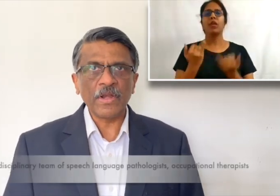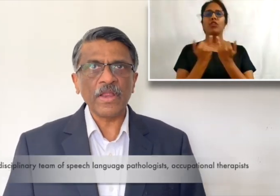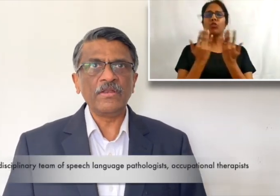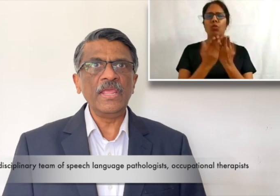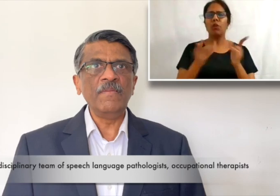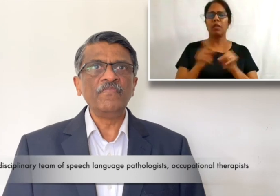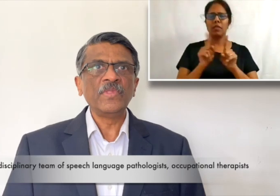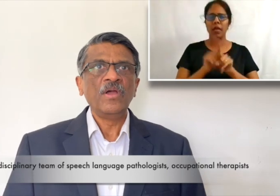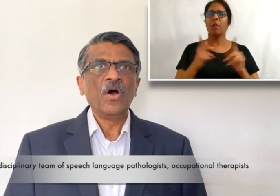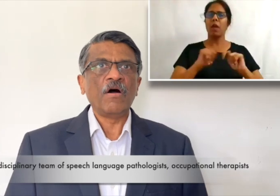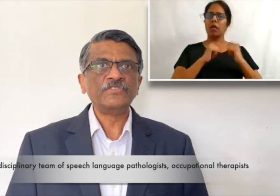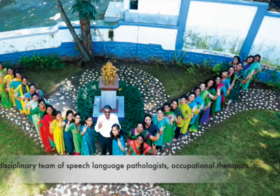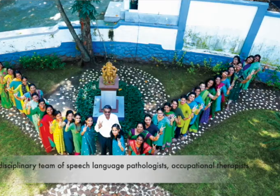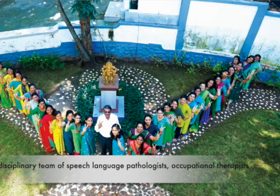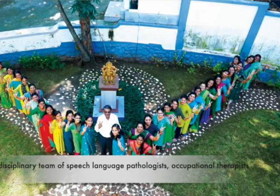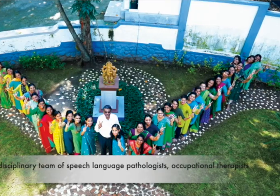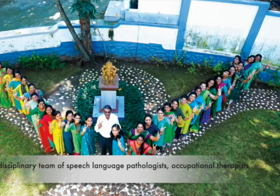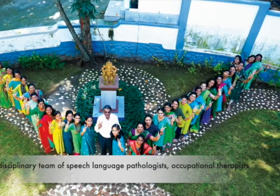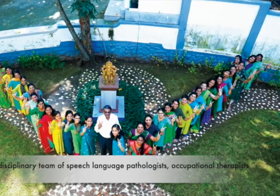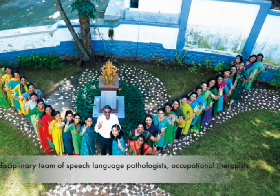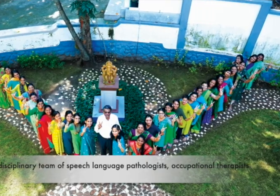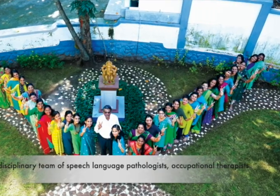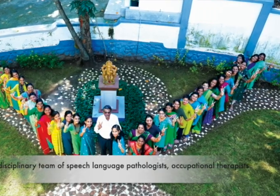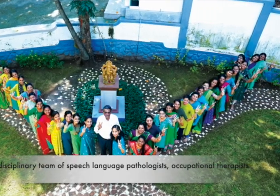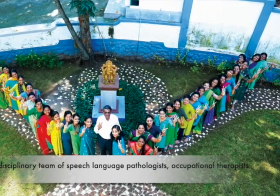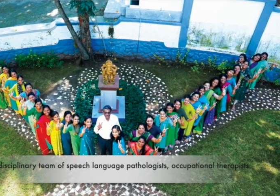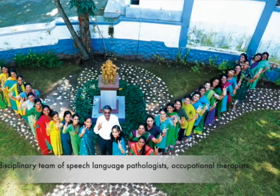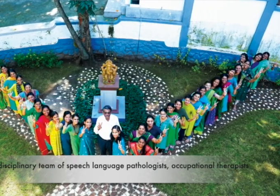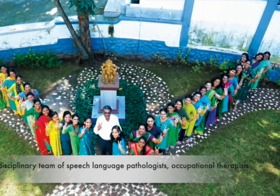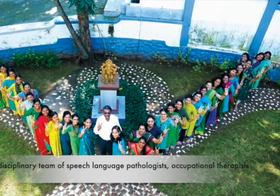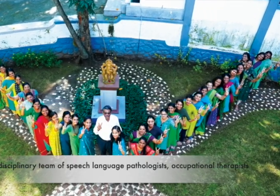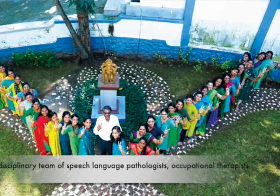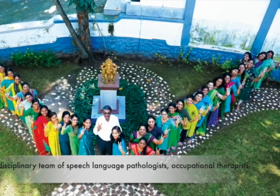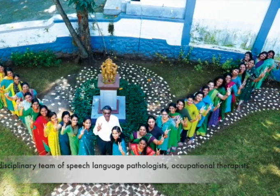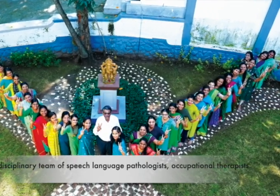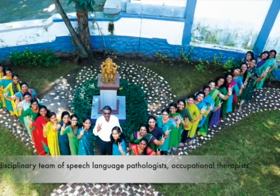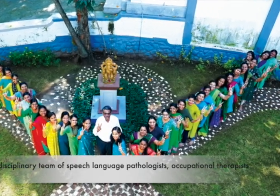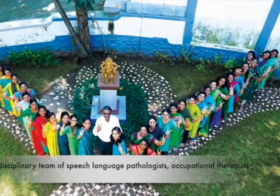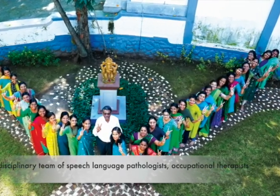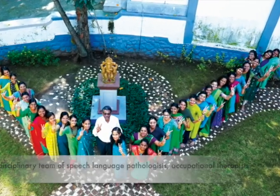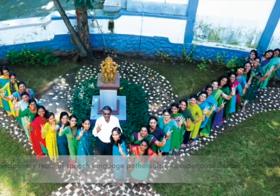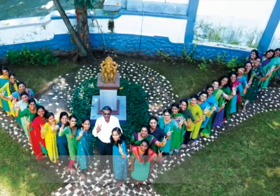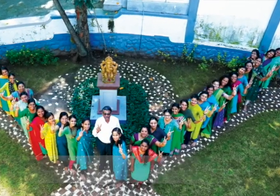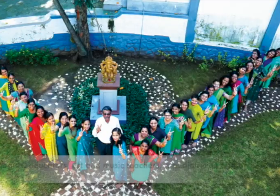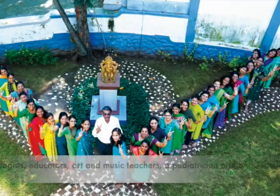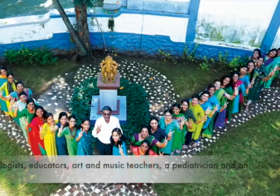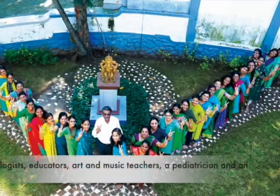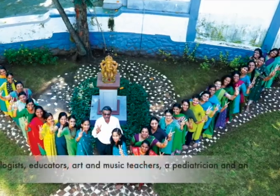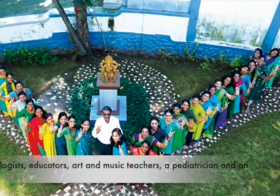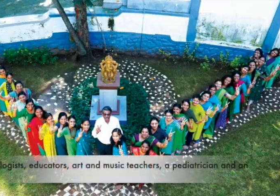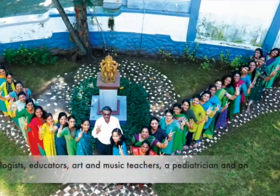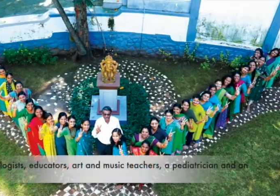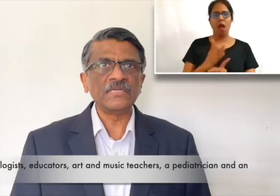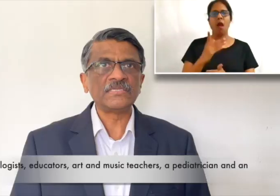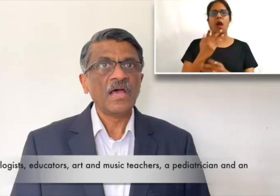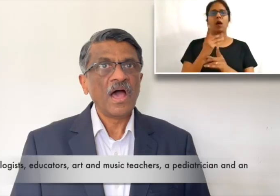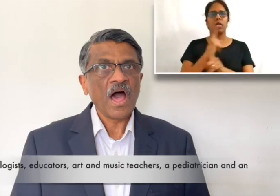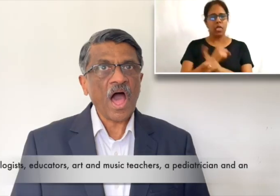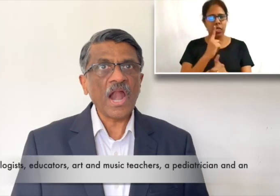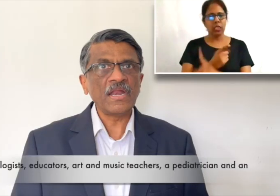interdisciplinary team of speech-language pathologists, occupational therapists, psychologists, educators, art and